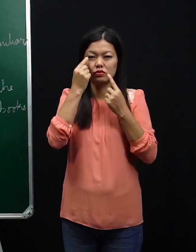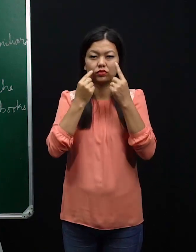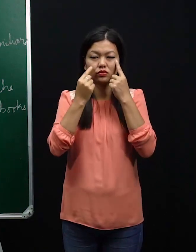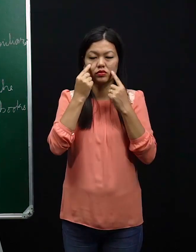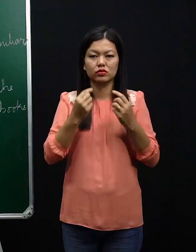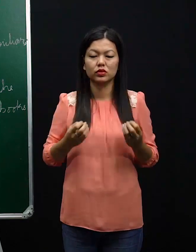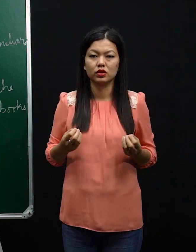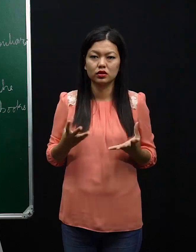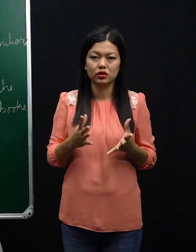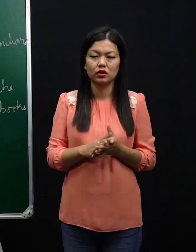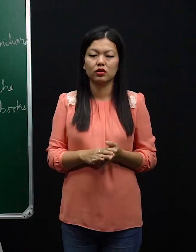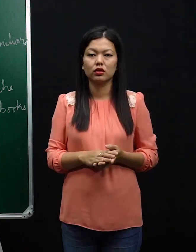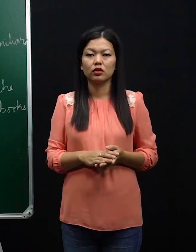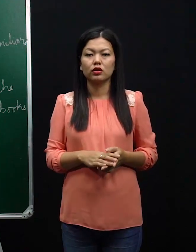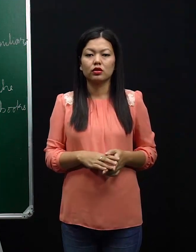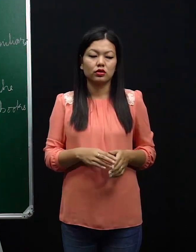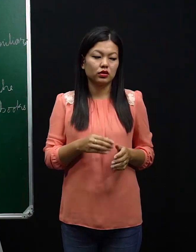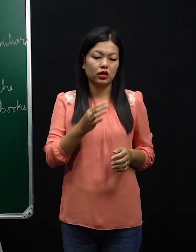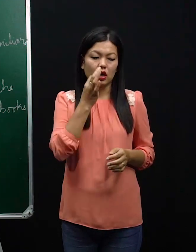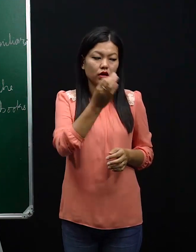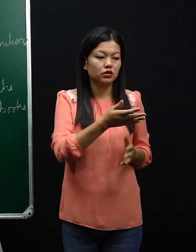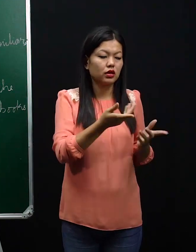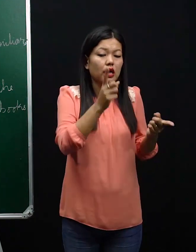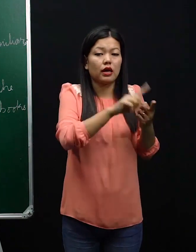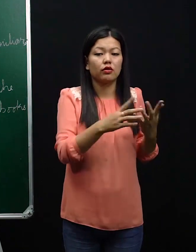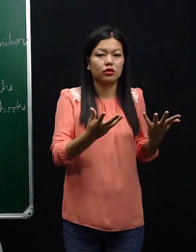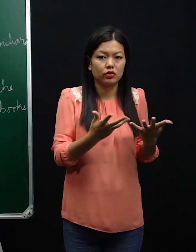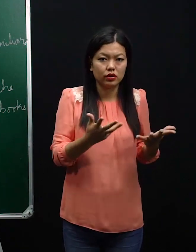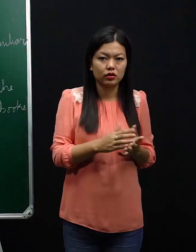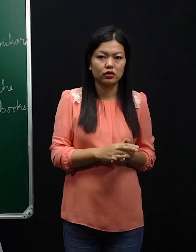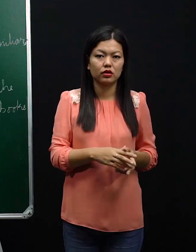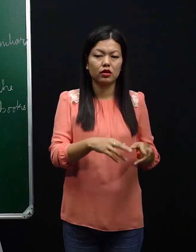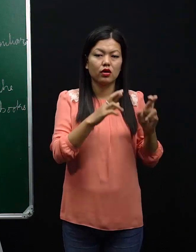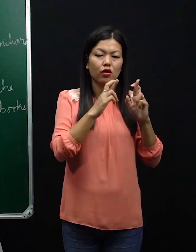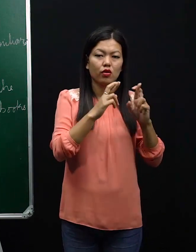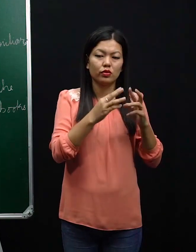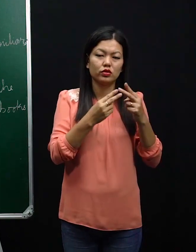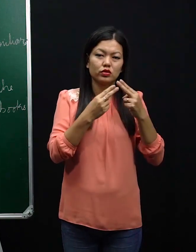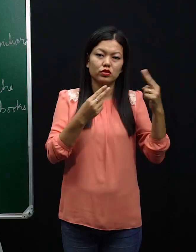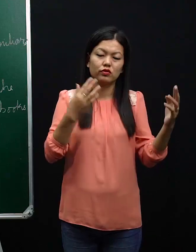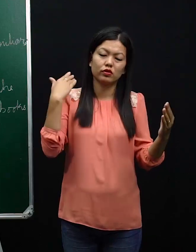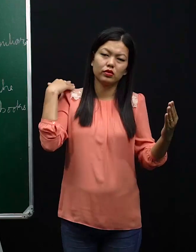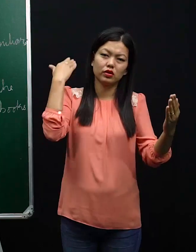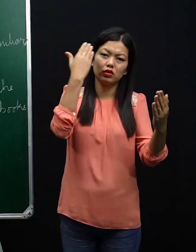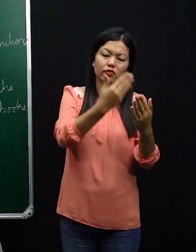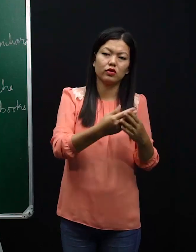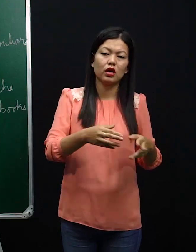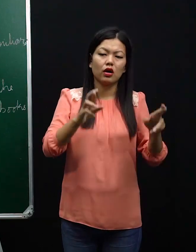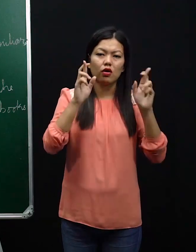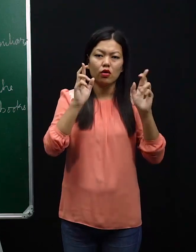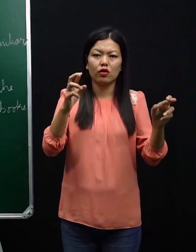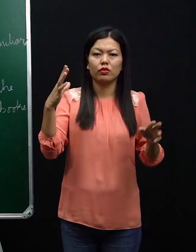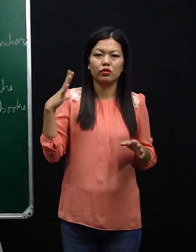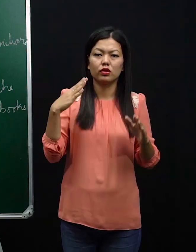wisdom that I expect this same person to bear the likeness of this